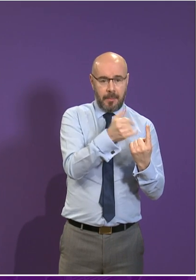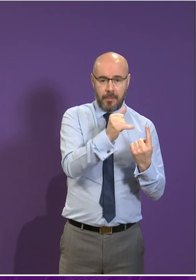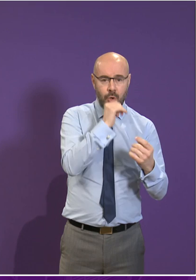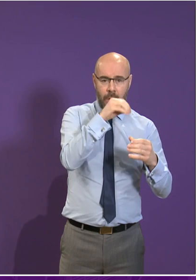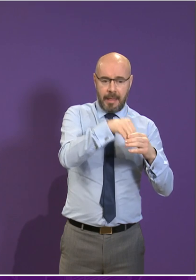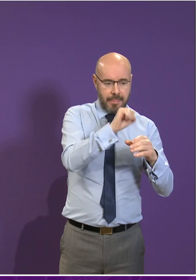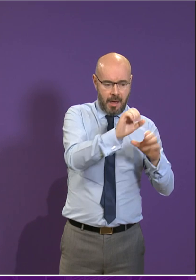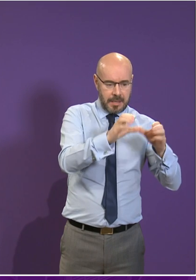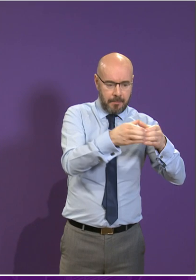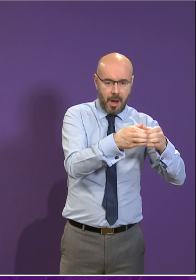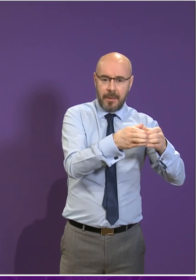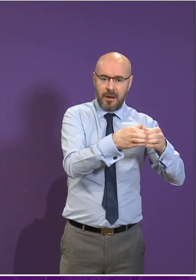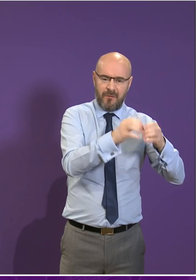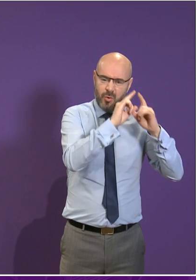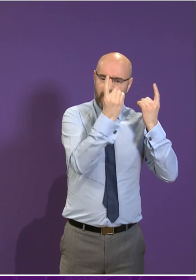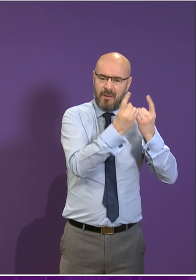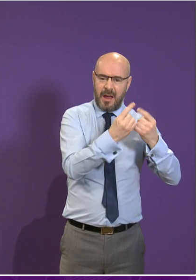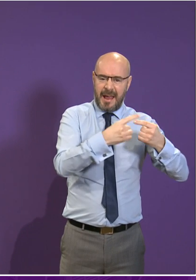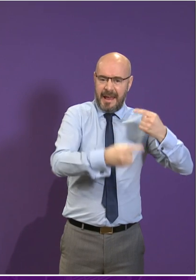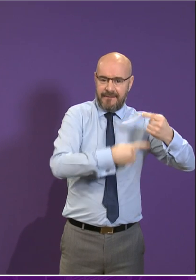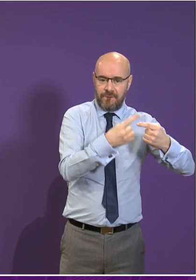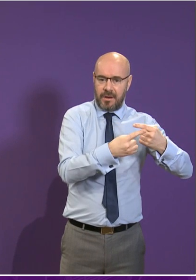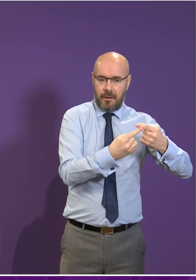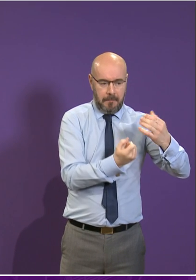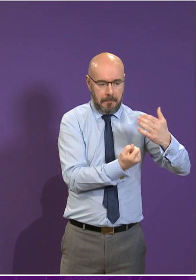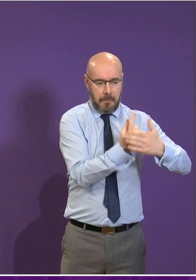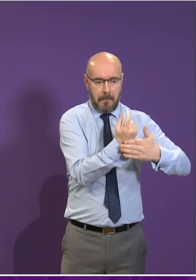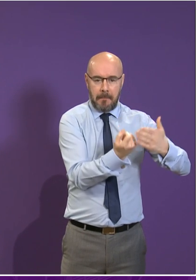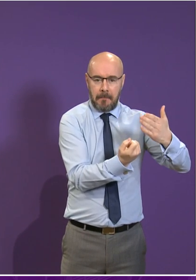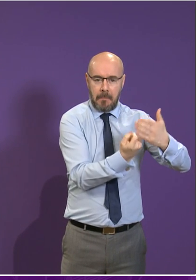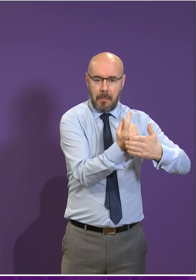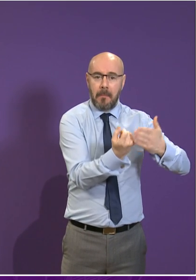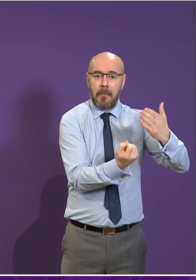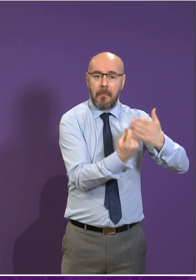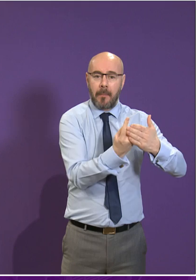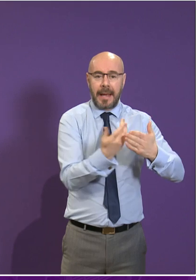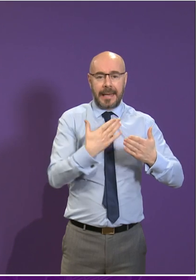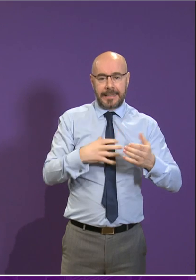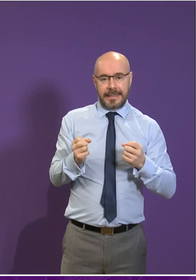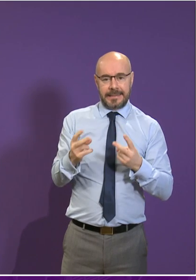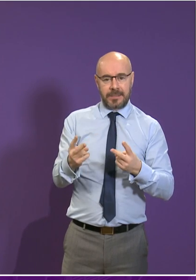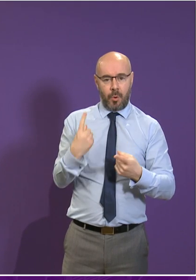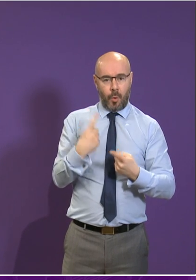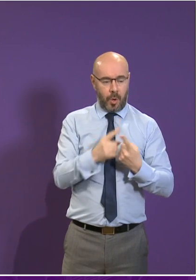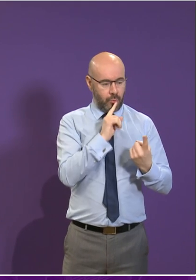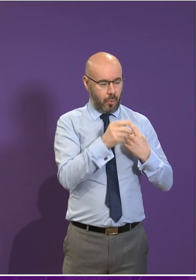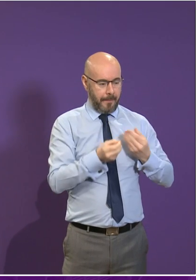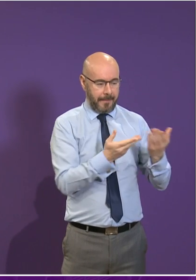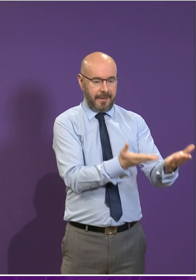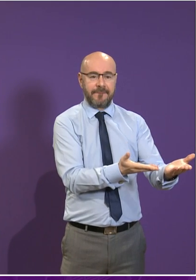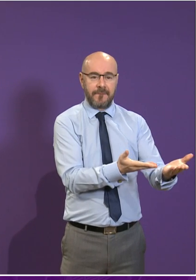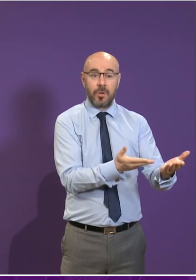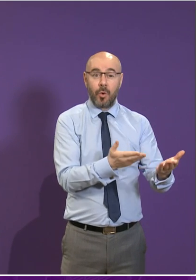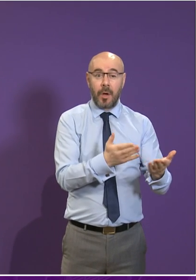that university every year, and so having a responsive system that is partly about making sure that